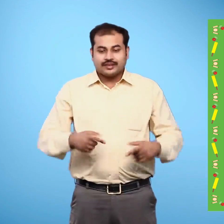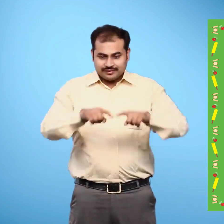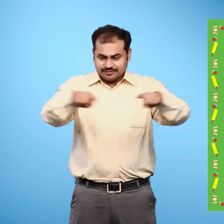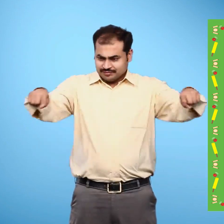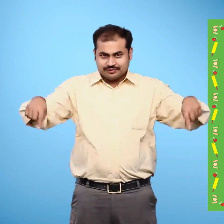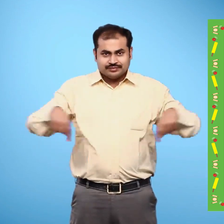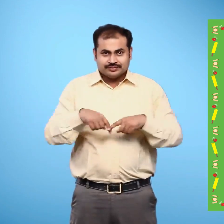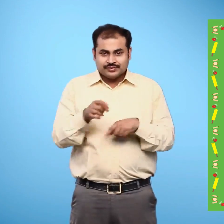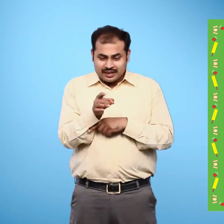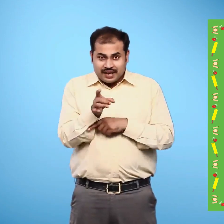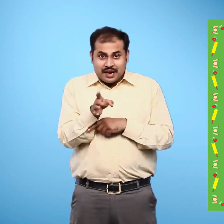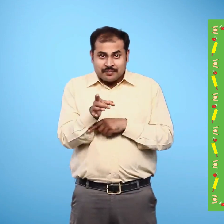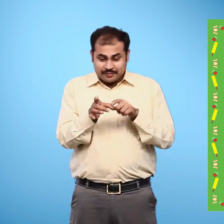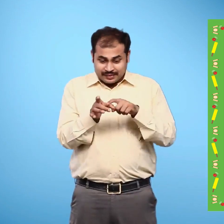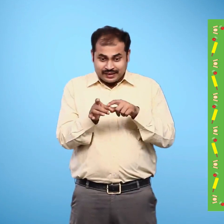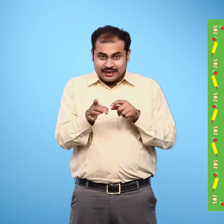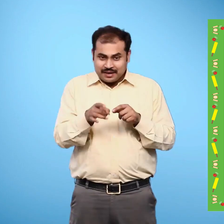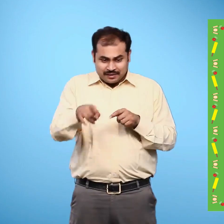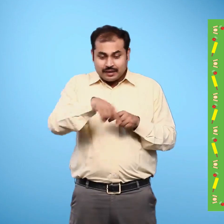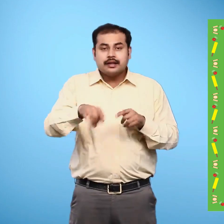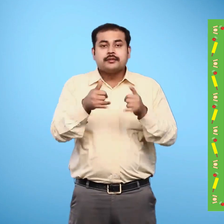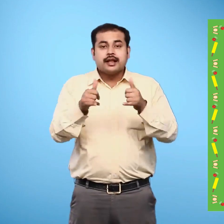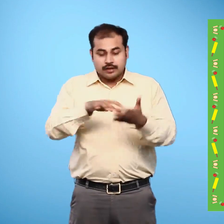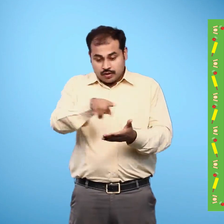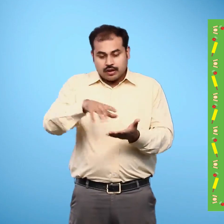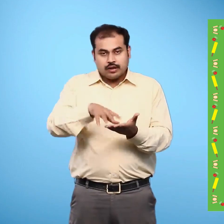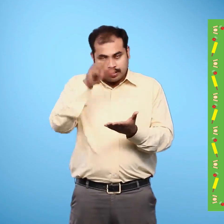let's become familiar with the game of carom.